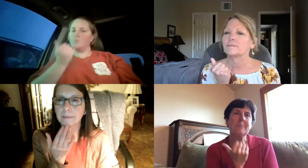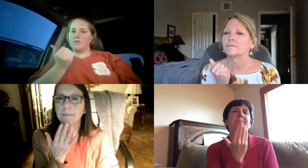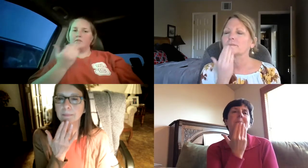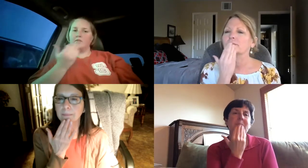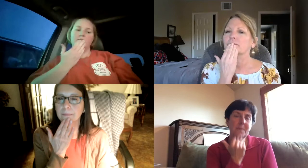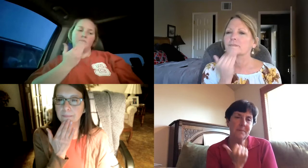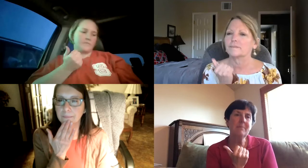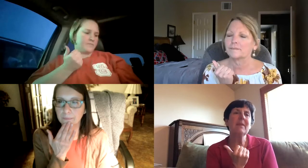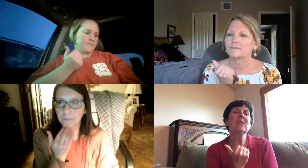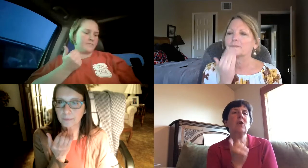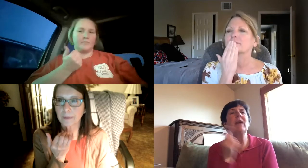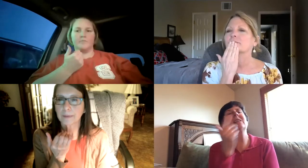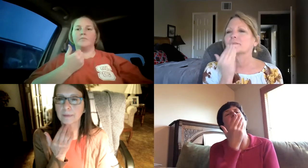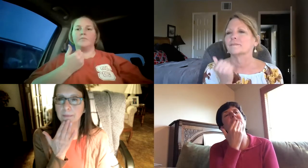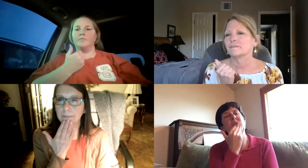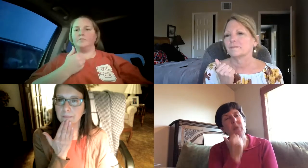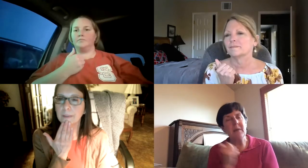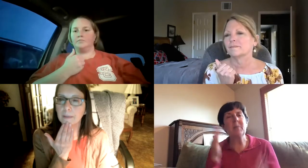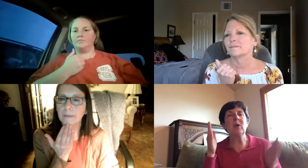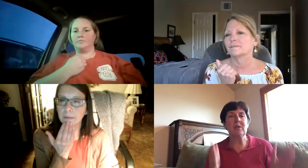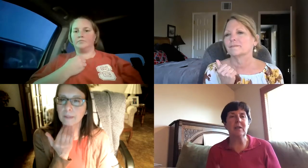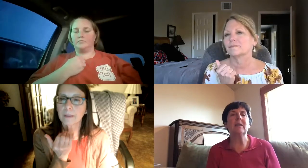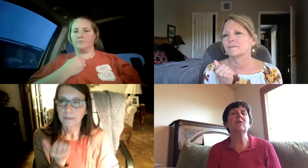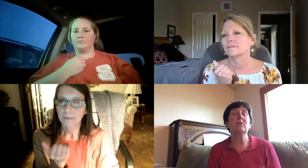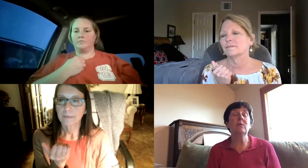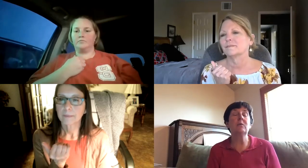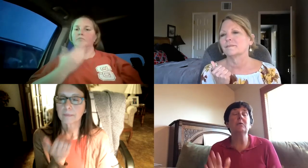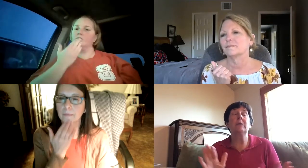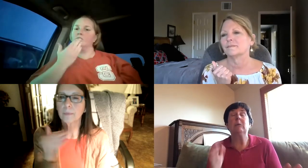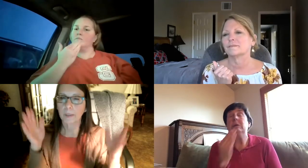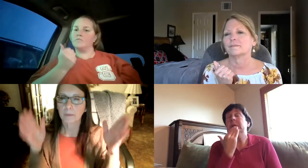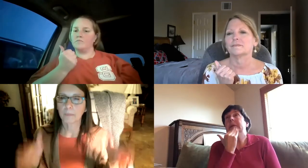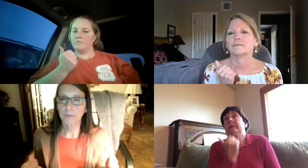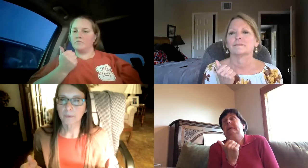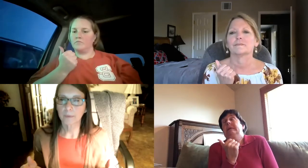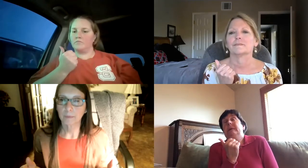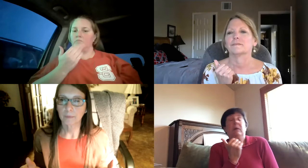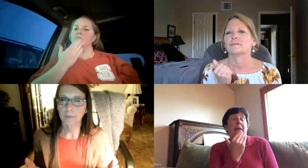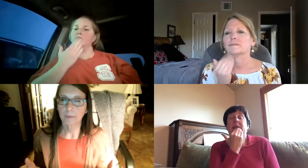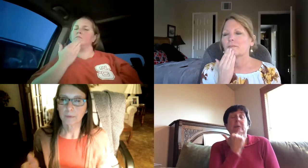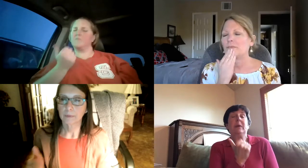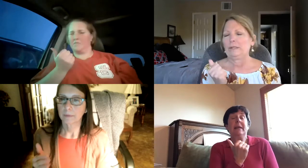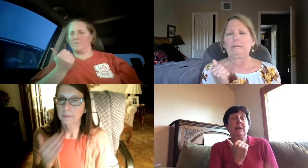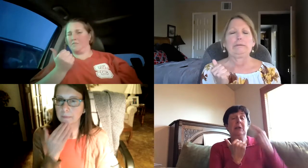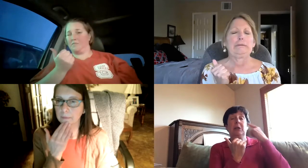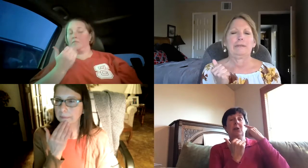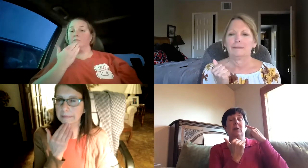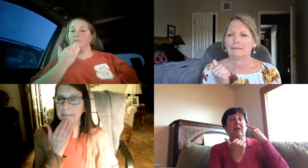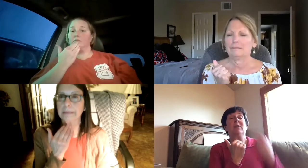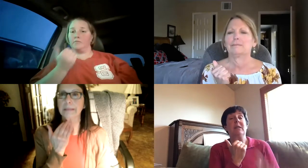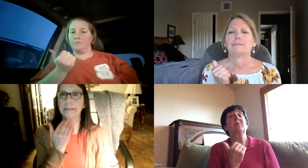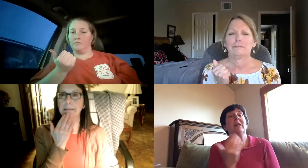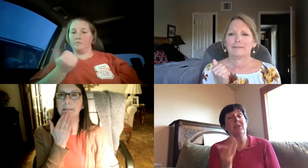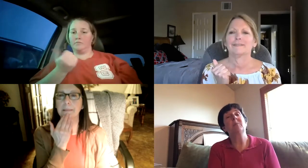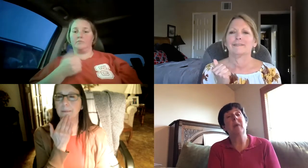Sweet. So that is a sweet person. Ooh, that was really sweet. You're going to show a